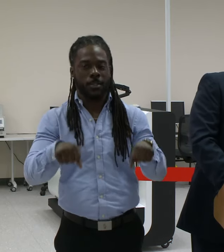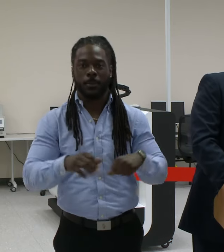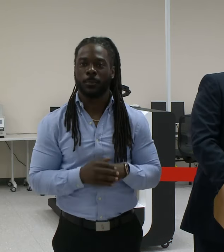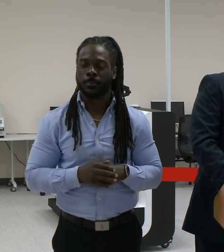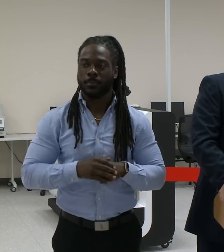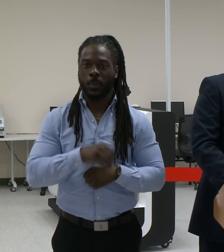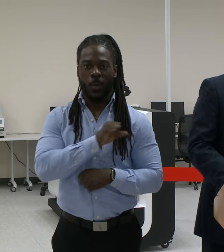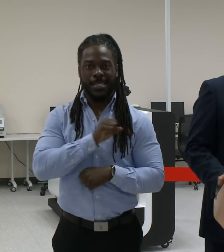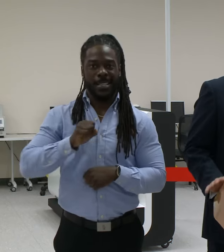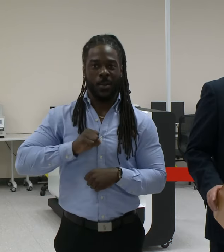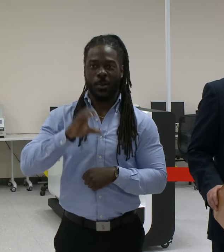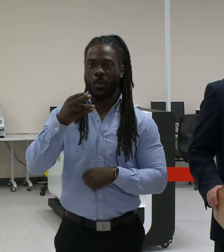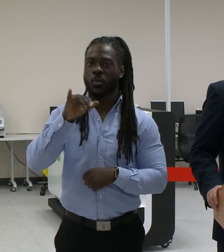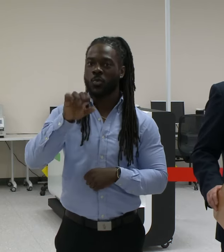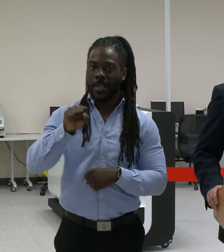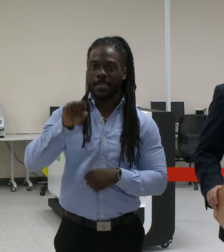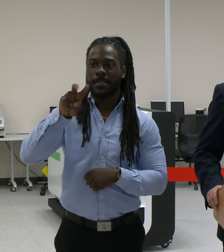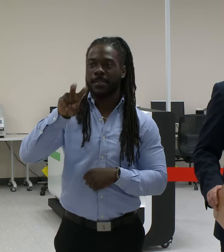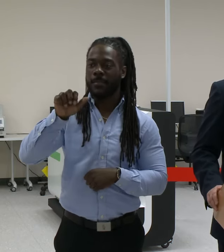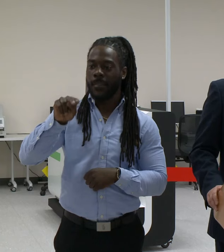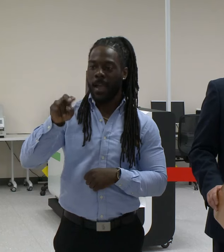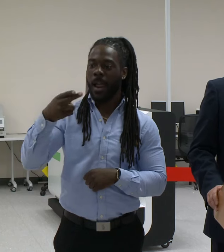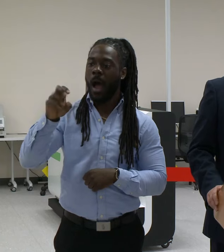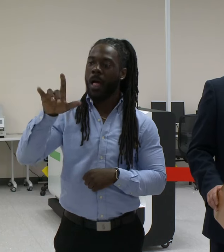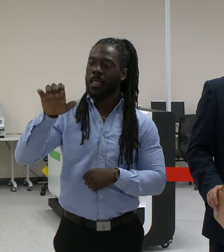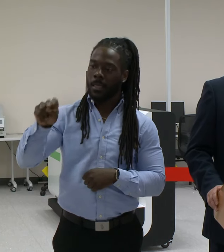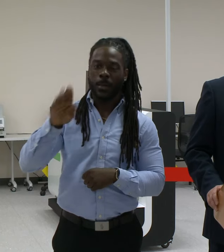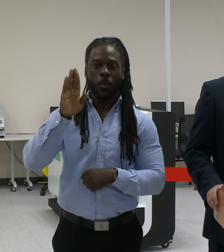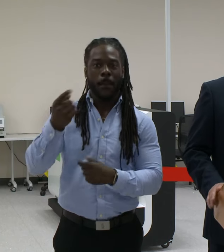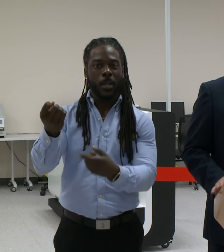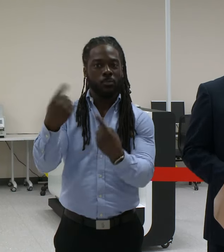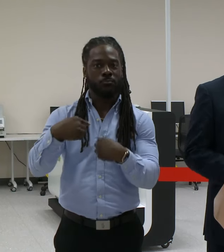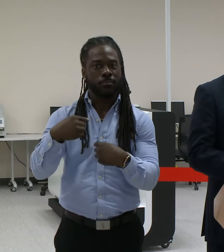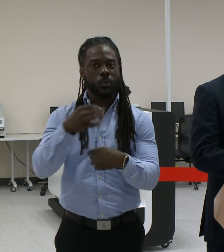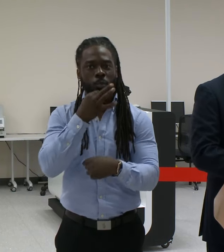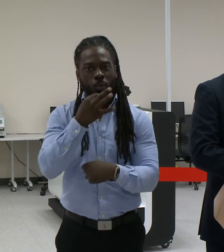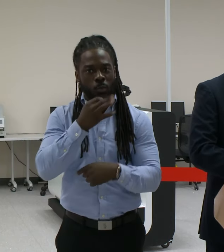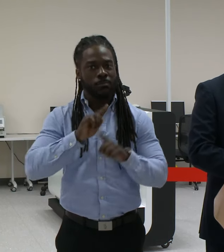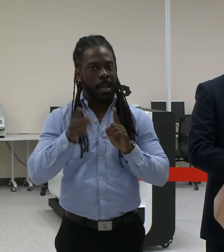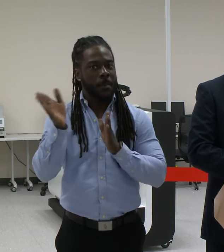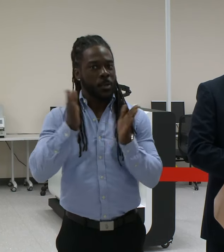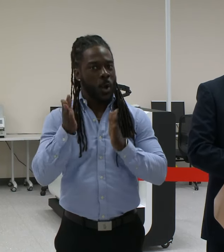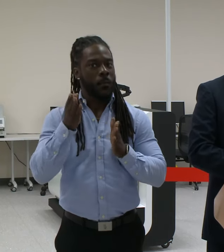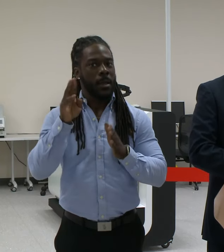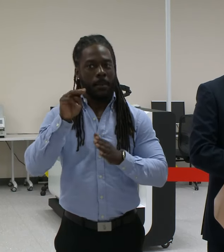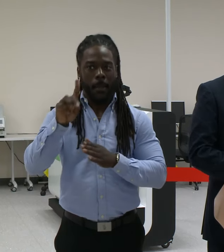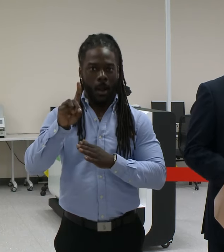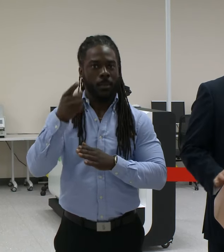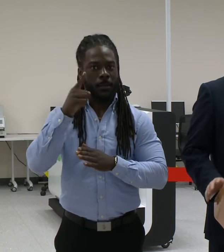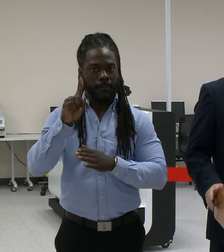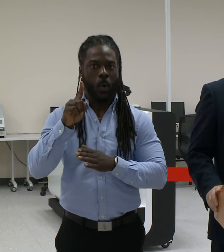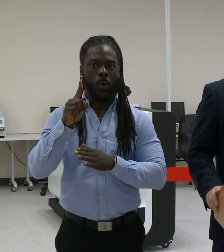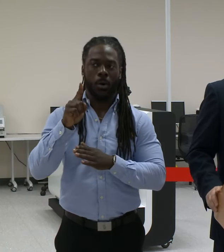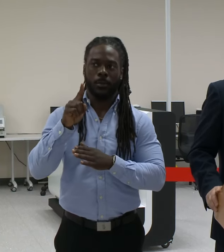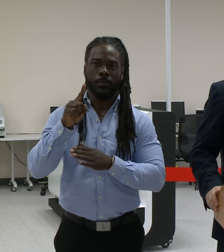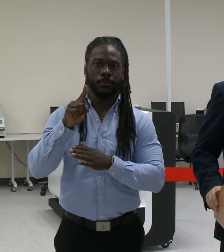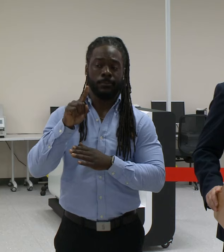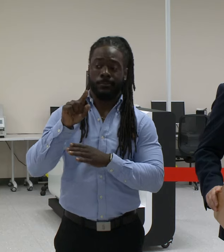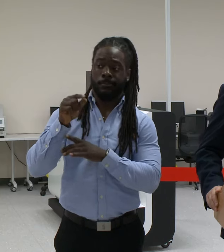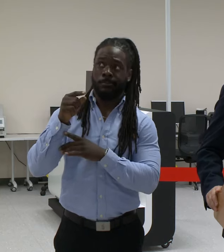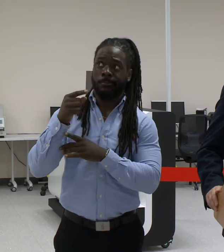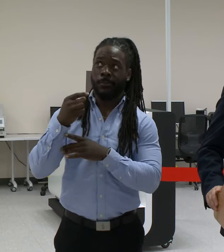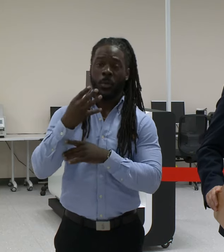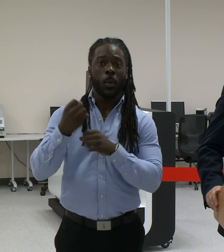Chris Van Hollen will join us shortly, but he's been serving the people of Maryland in the United States Senate since